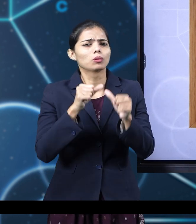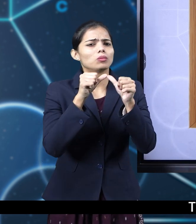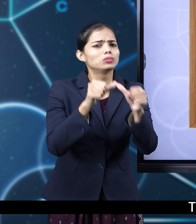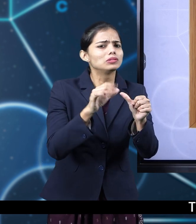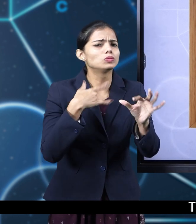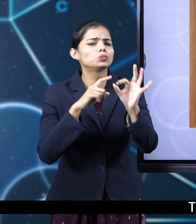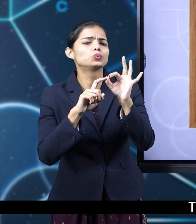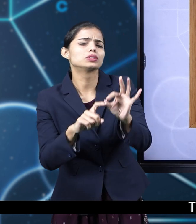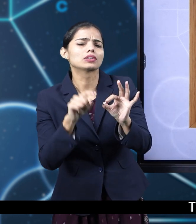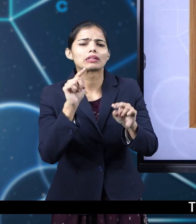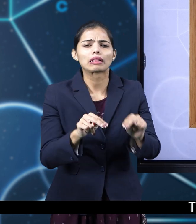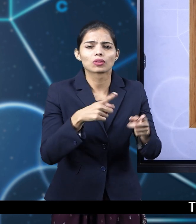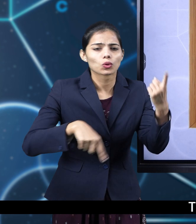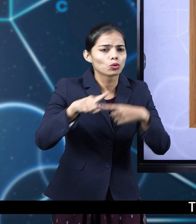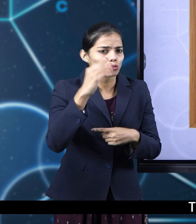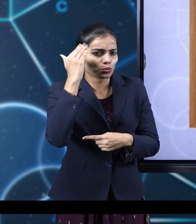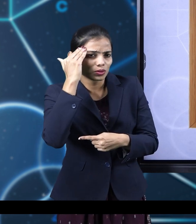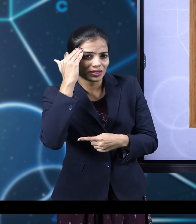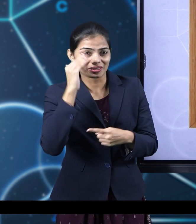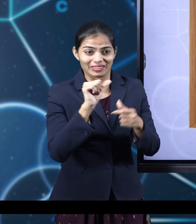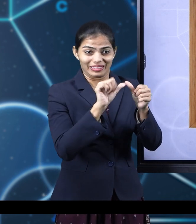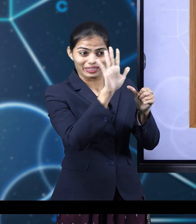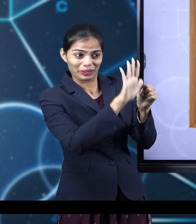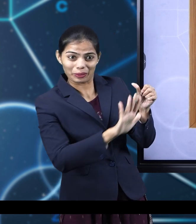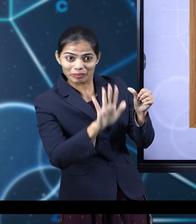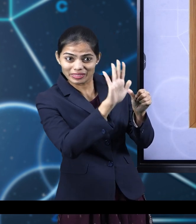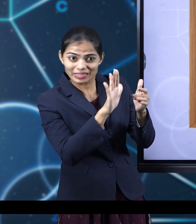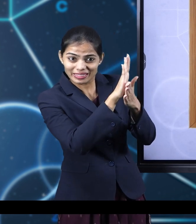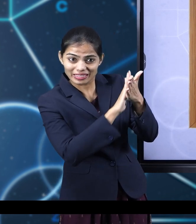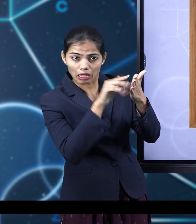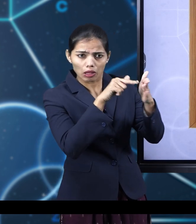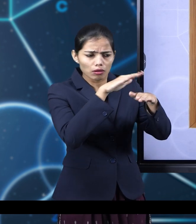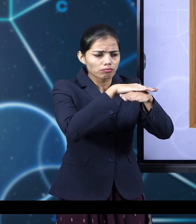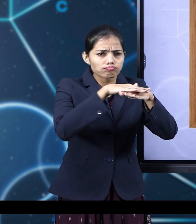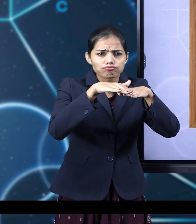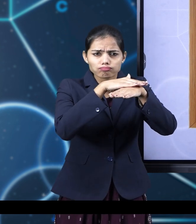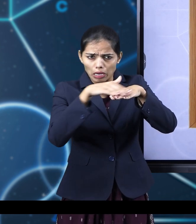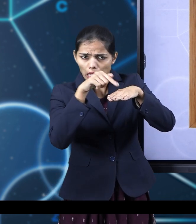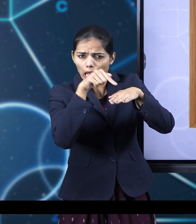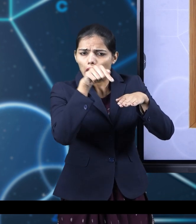To answer these questions, you need to know the area of the surfaces you are working with.